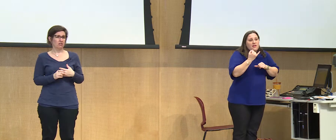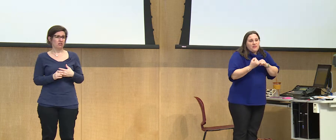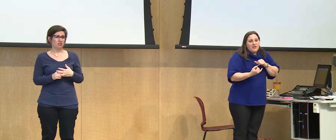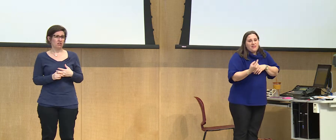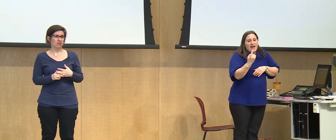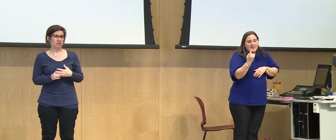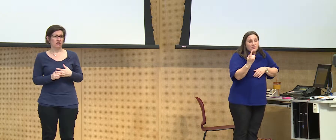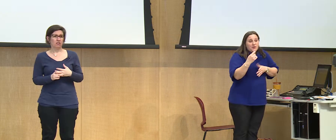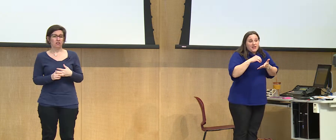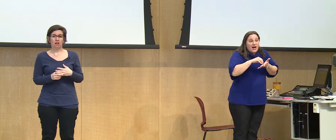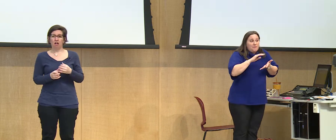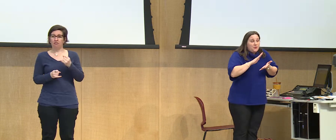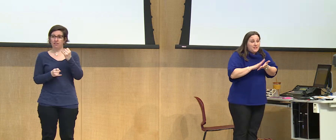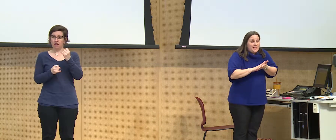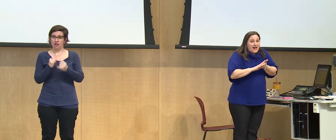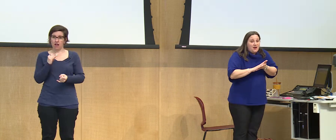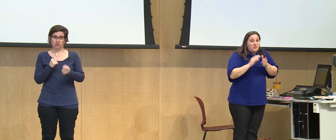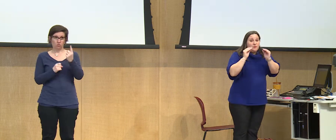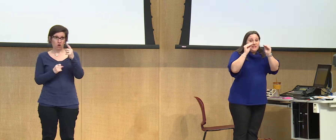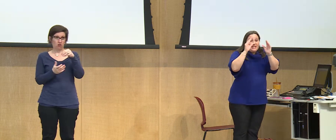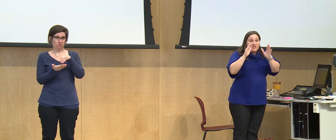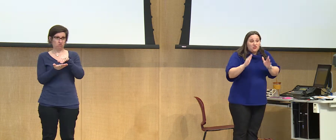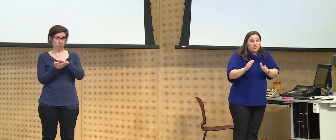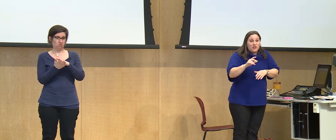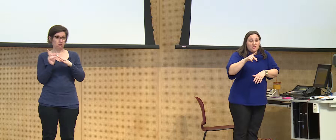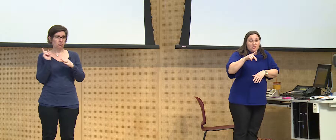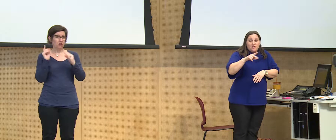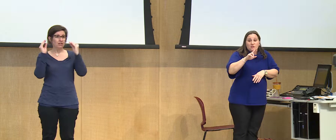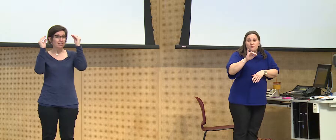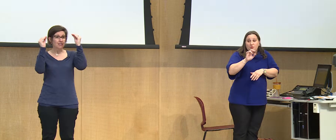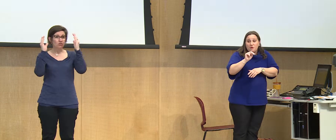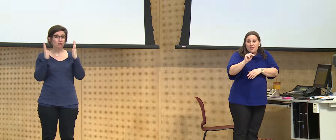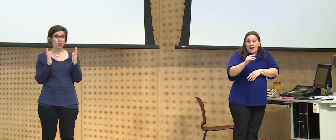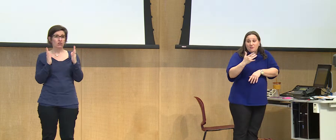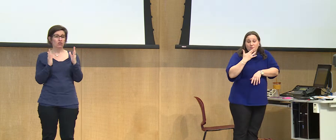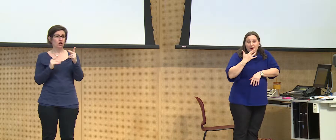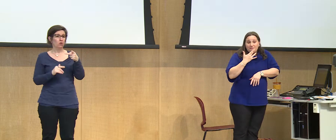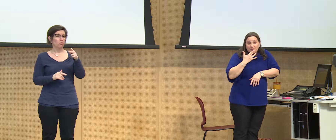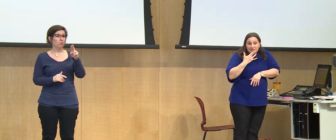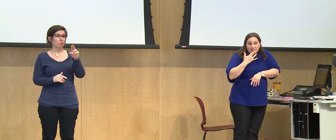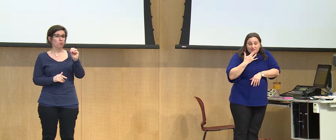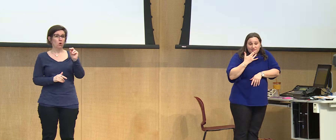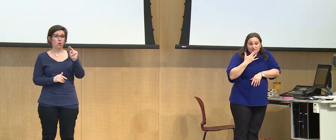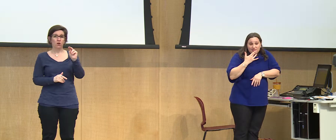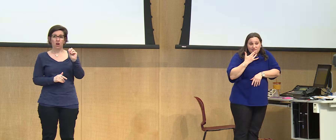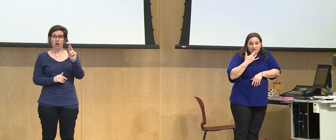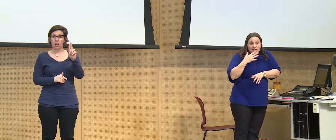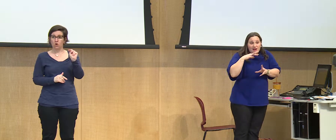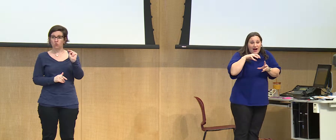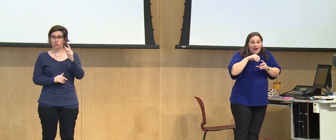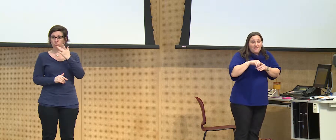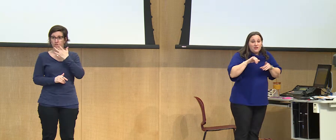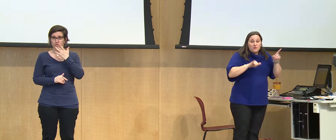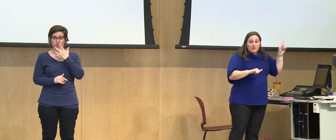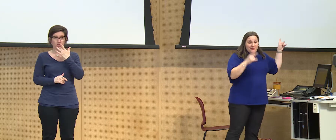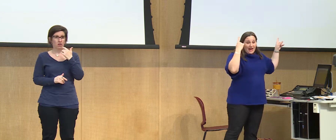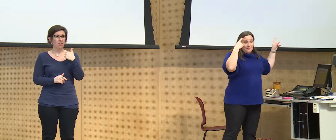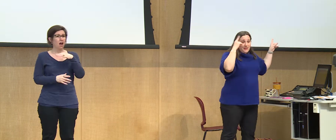The last one I put down was instructor's pronoun preference. I've included that because